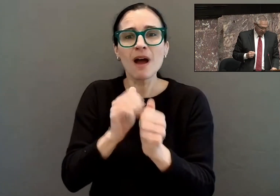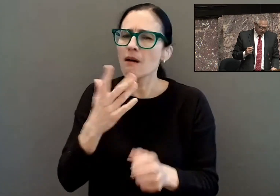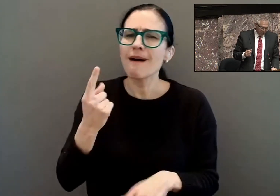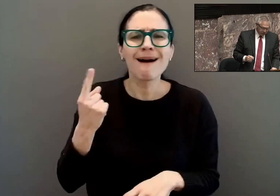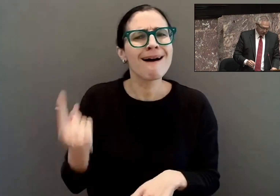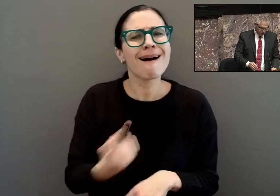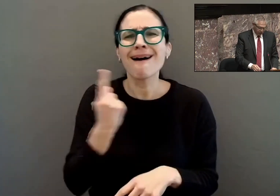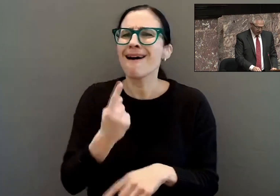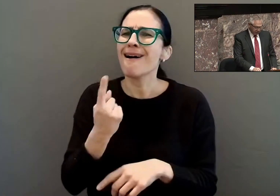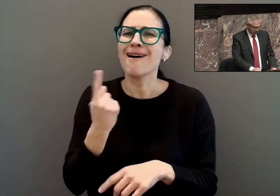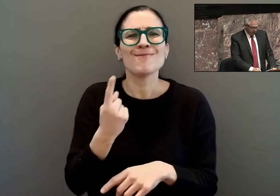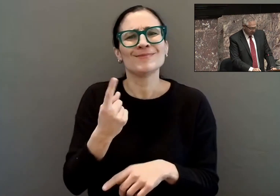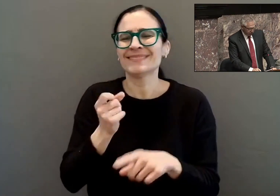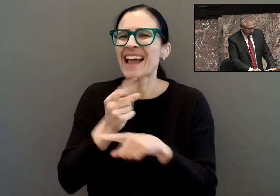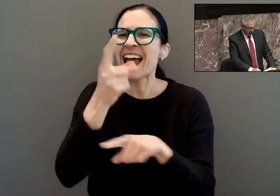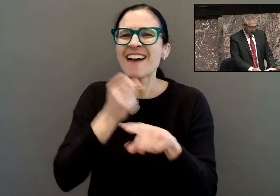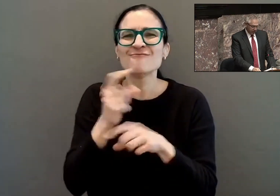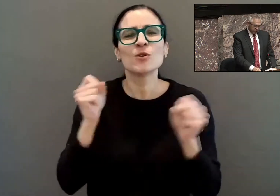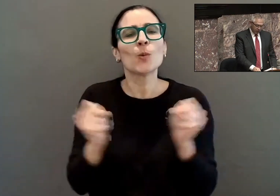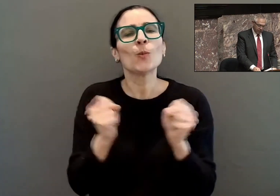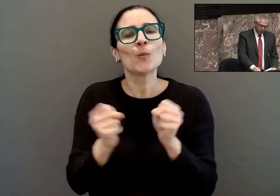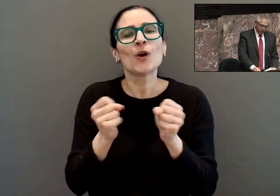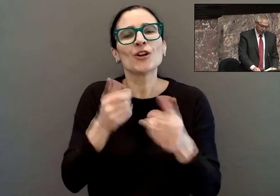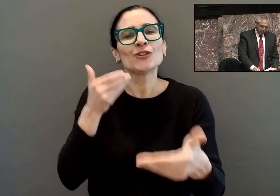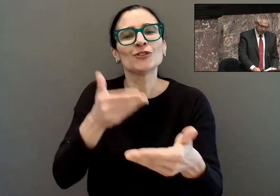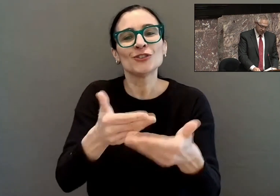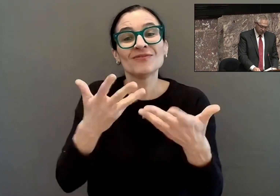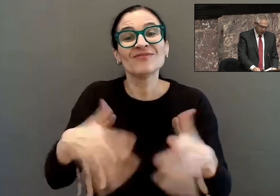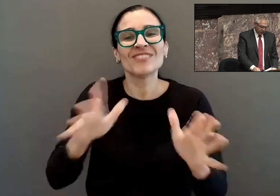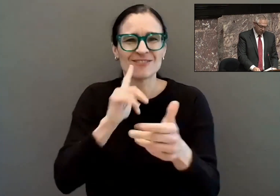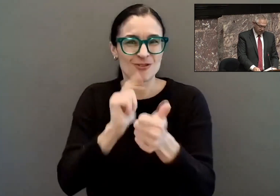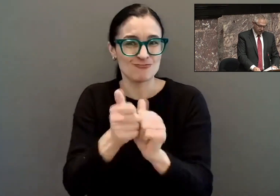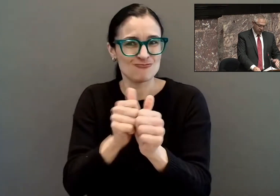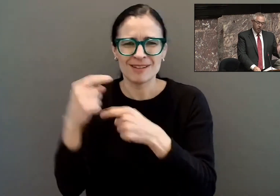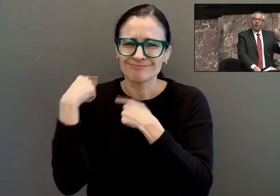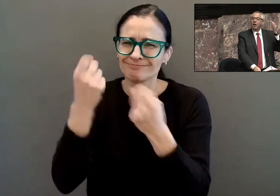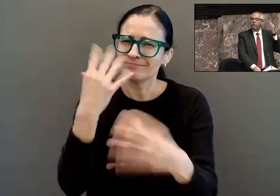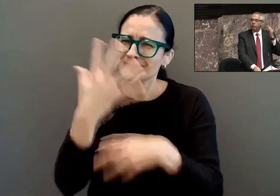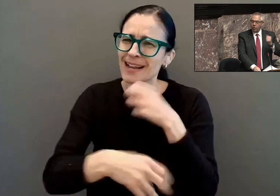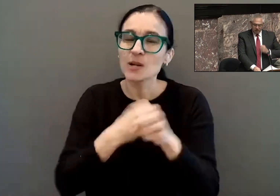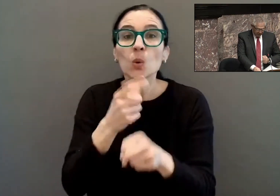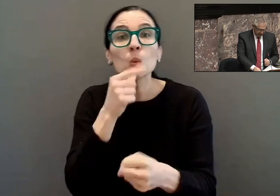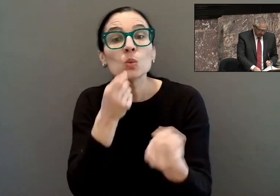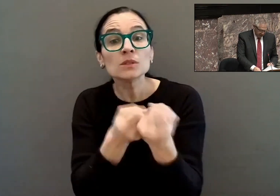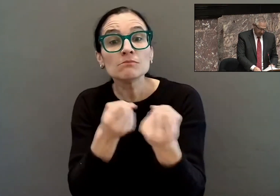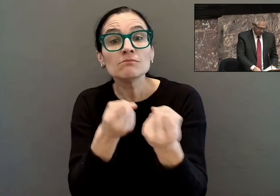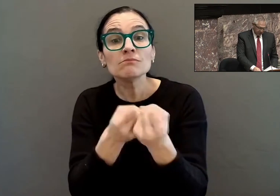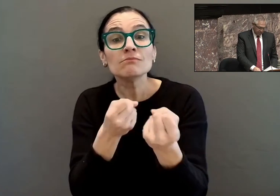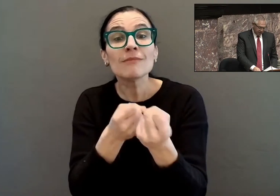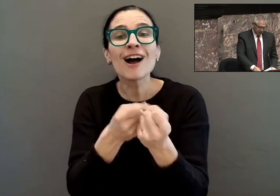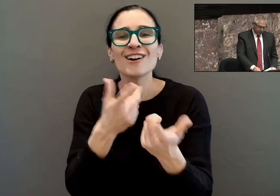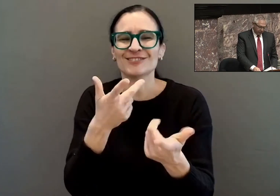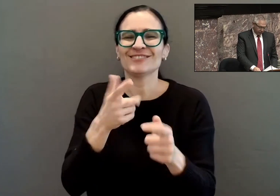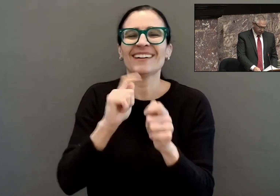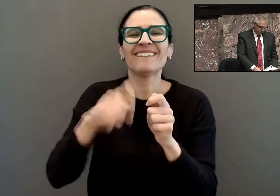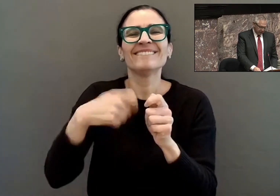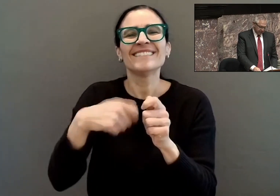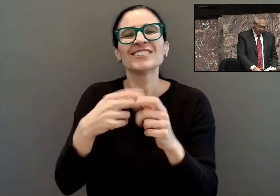years. Sponsored and organized by the Fishing Highway 24 Tourist Association this year, 14 teams competed for first